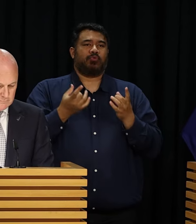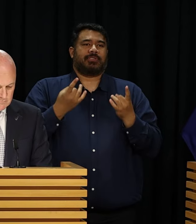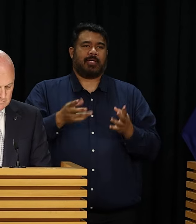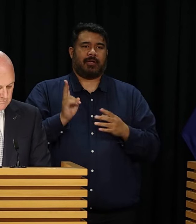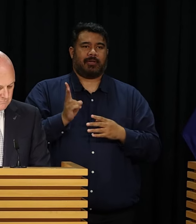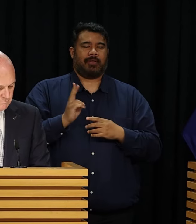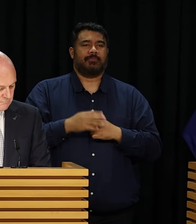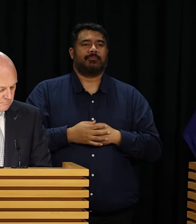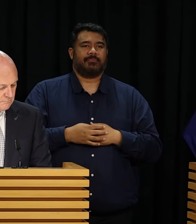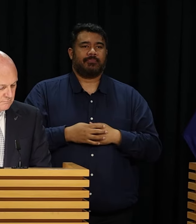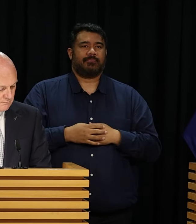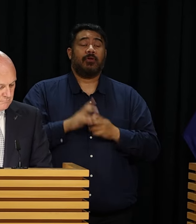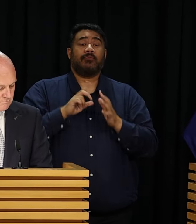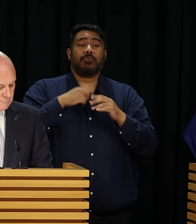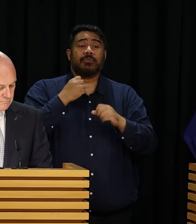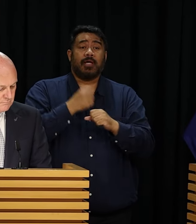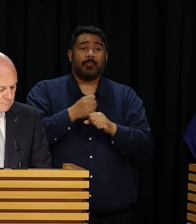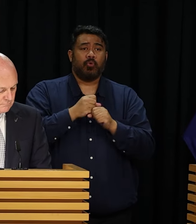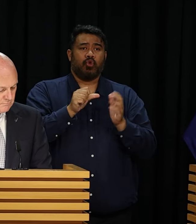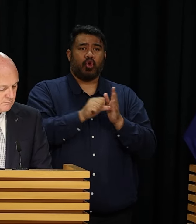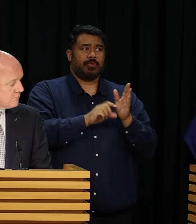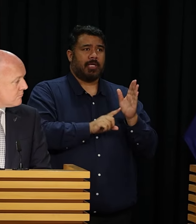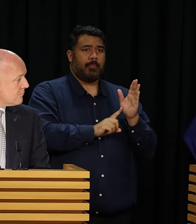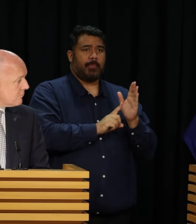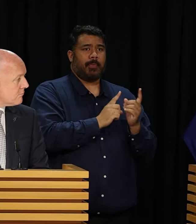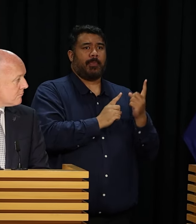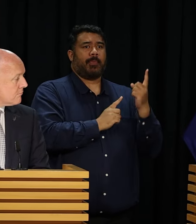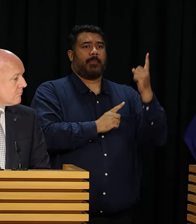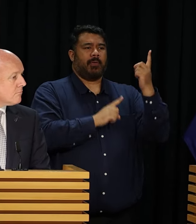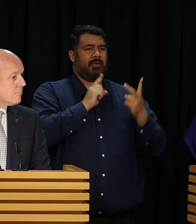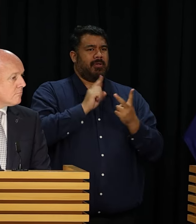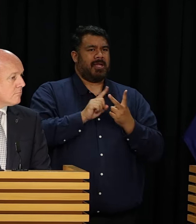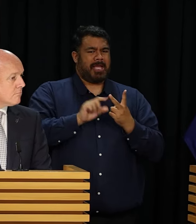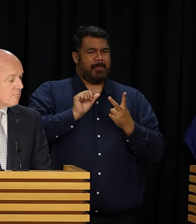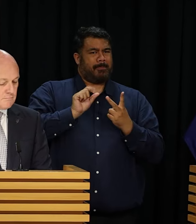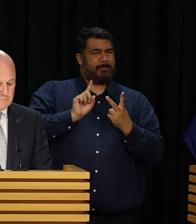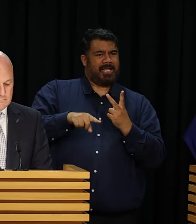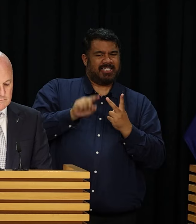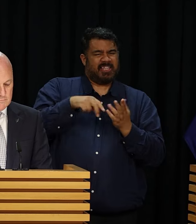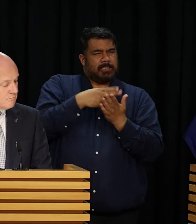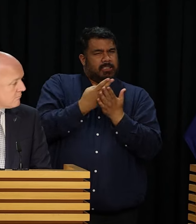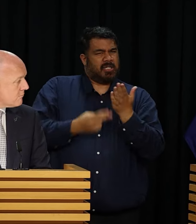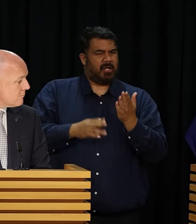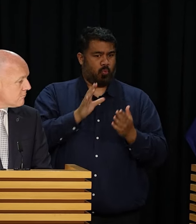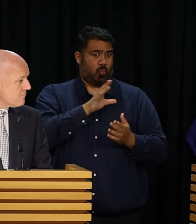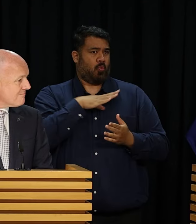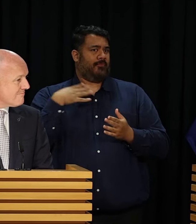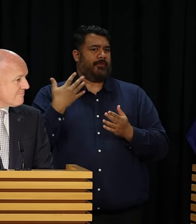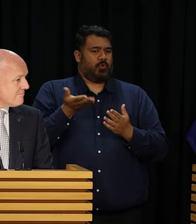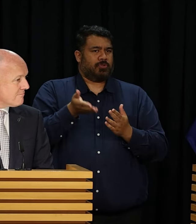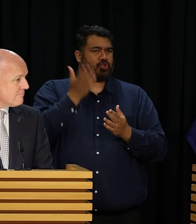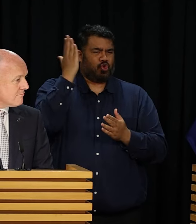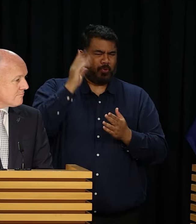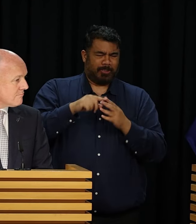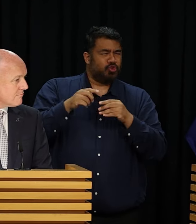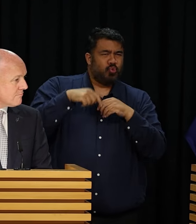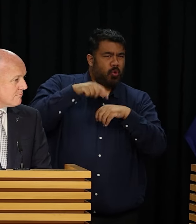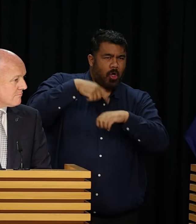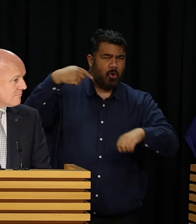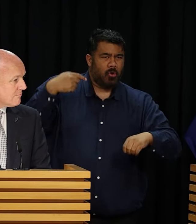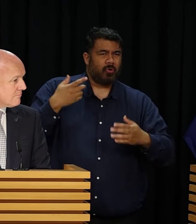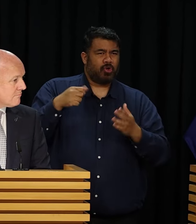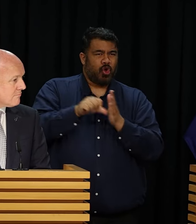faced with challenges that include not just rising costs, but also overly ambitious and bespoke designs that take way too long to deliver.